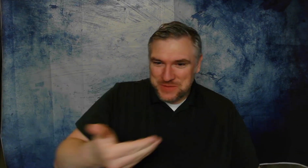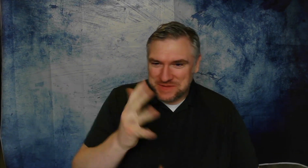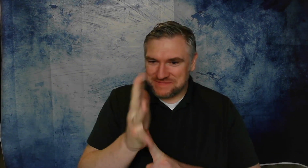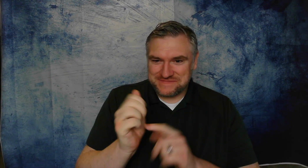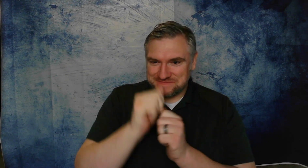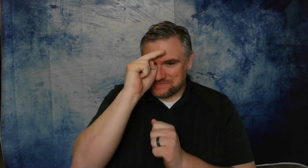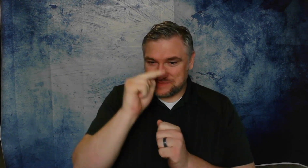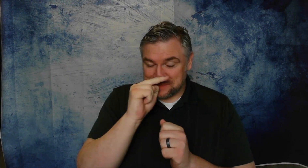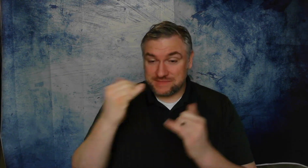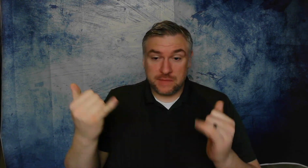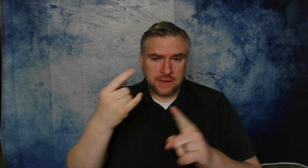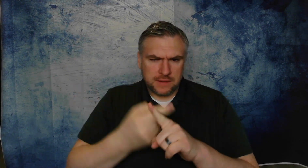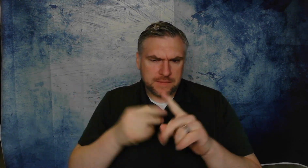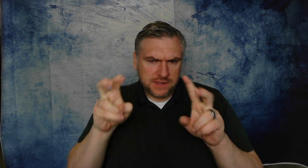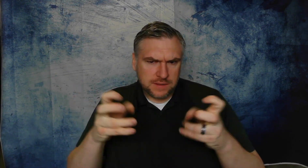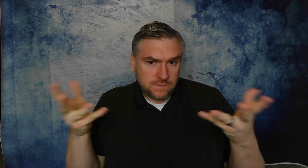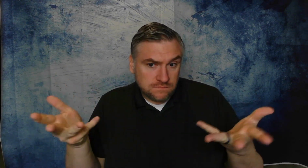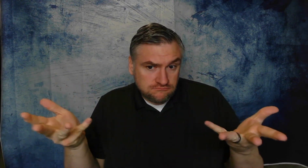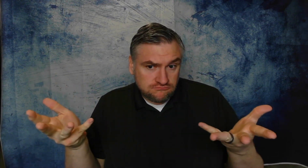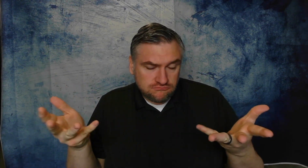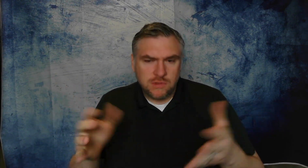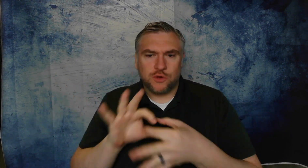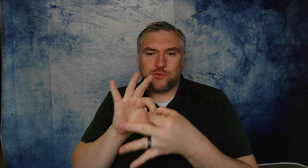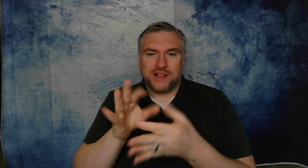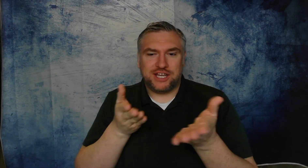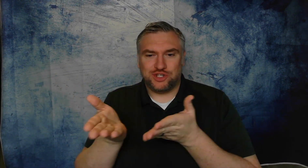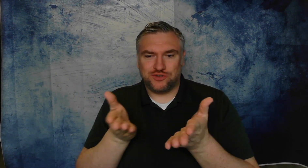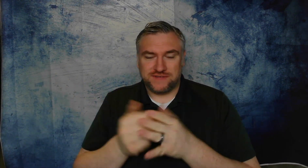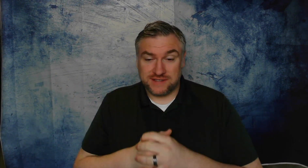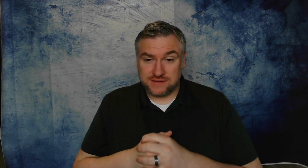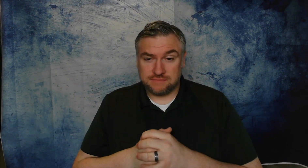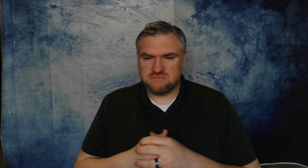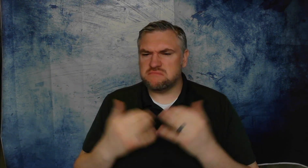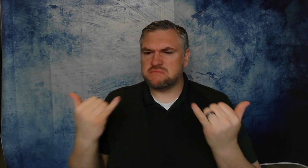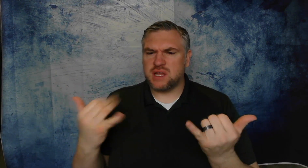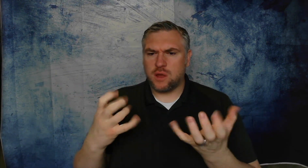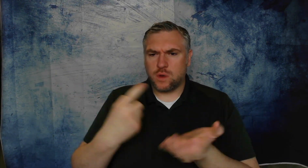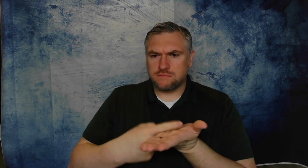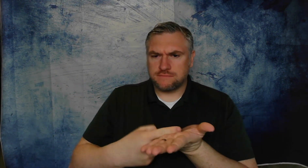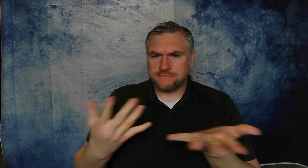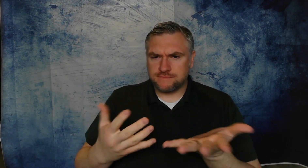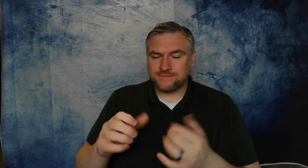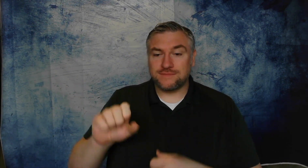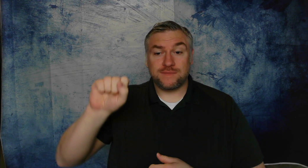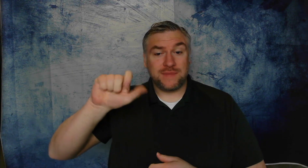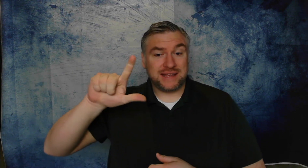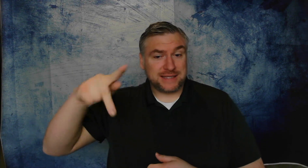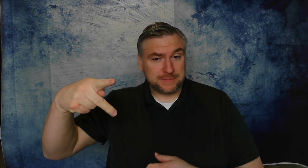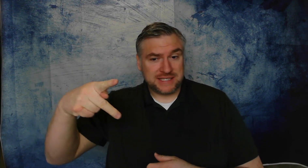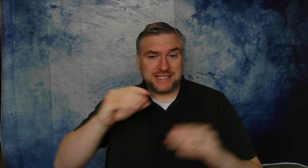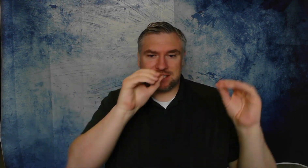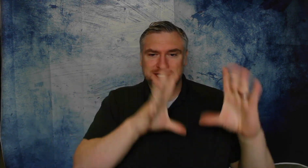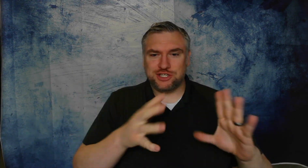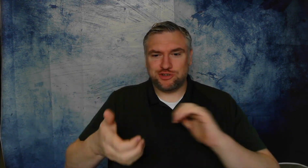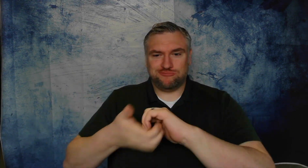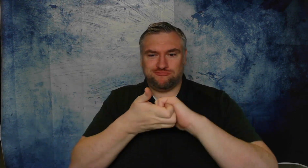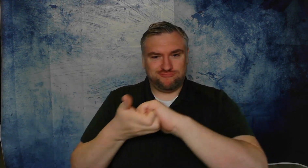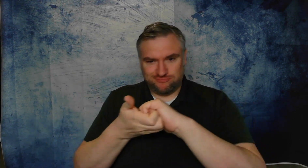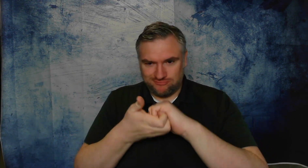Hello, and welcome to 5 Minutes with Nate. This month's topic, related services. Today I want to talk about SLPs and